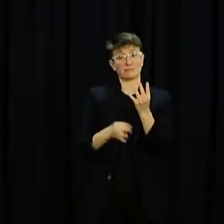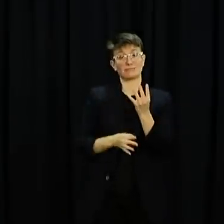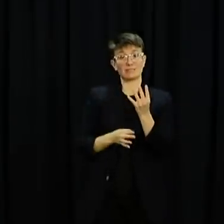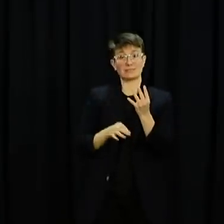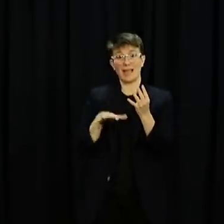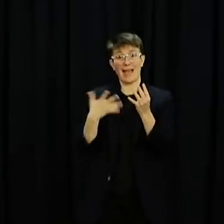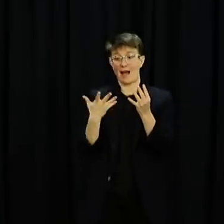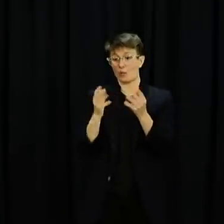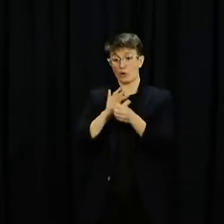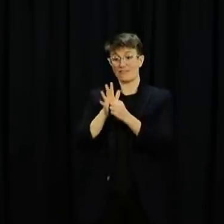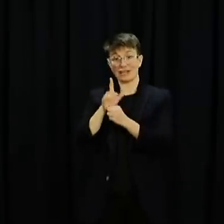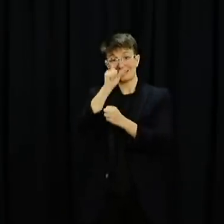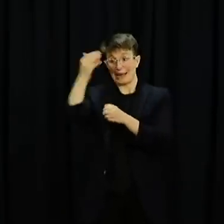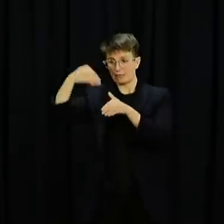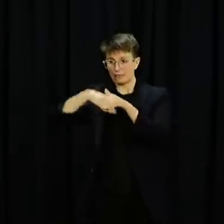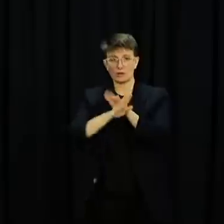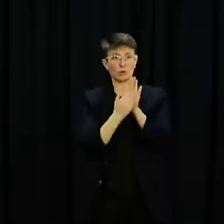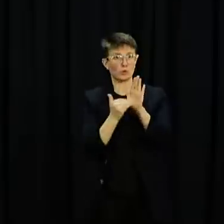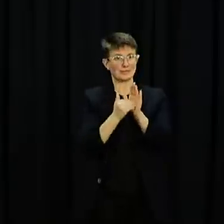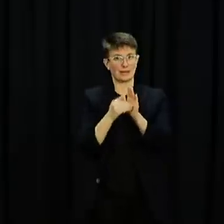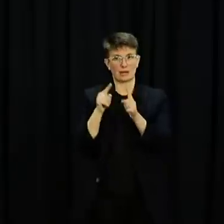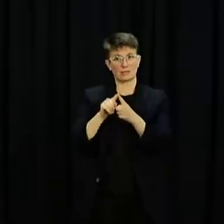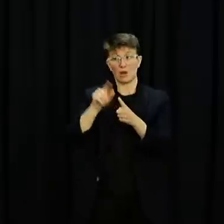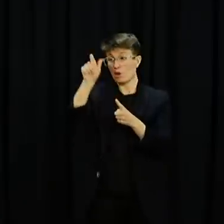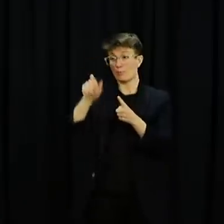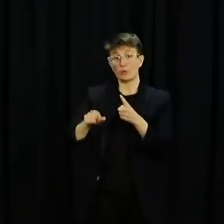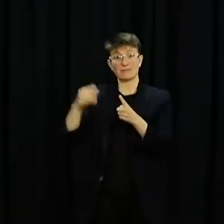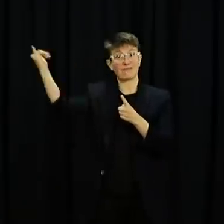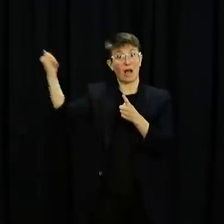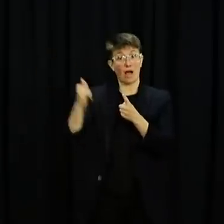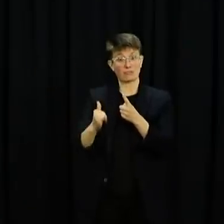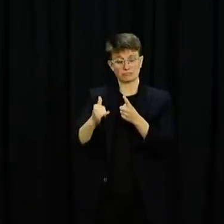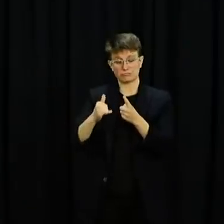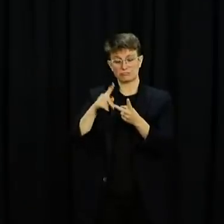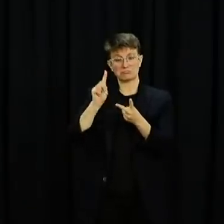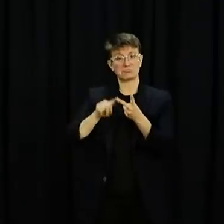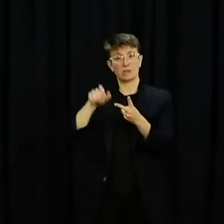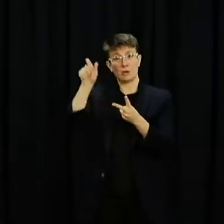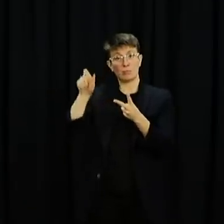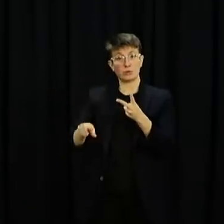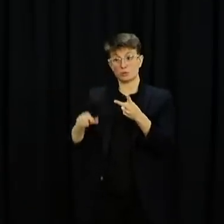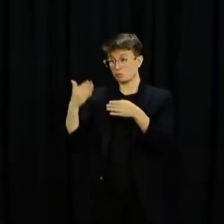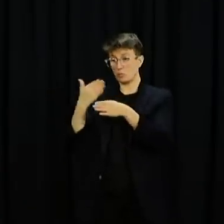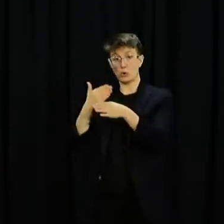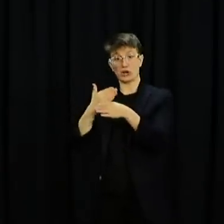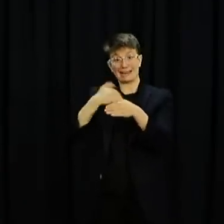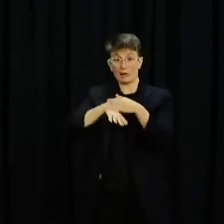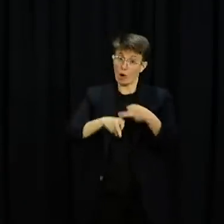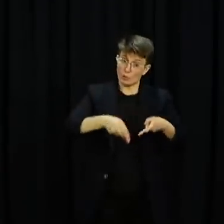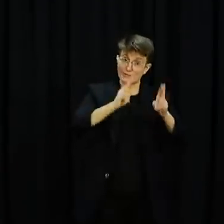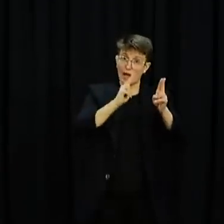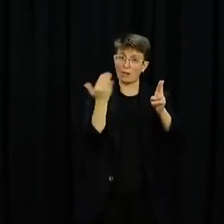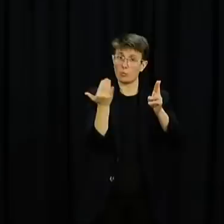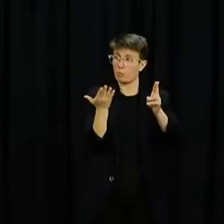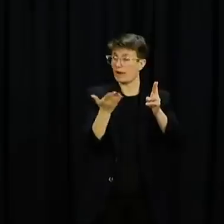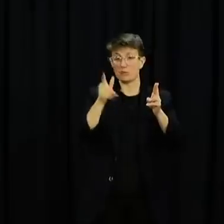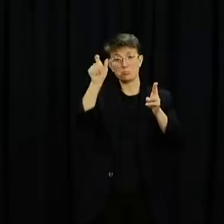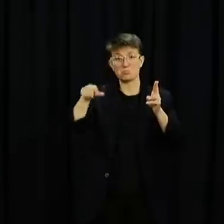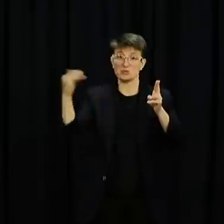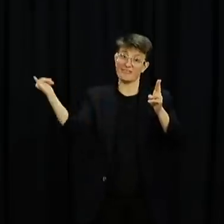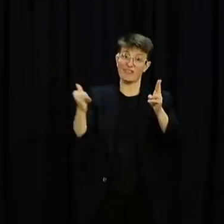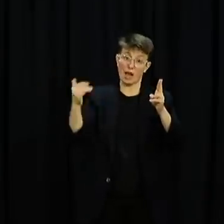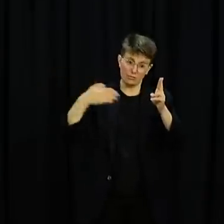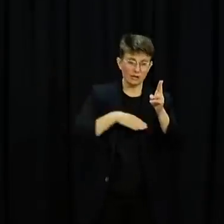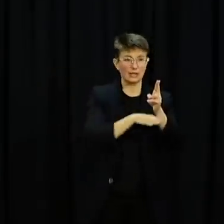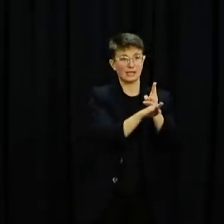in quarantine, by someone working in a facility where a traveller with COVID is, and so we're working to see if we can draw those